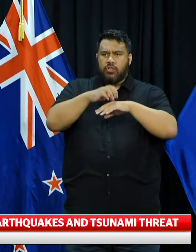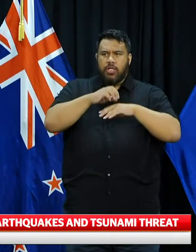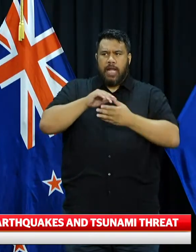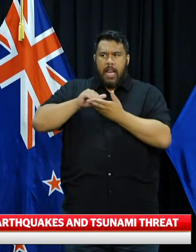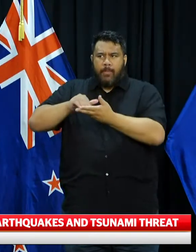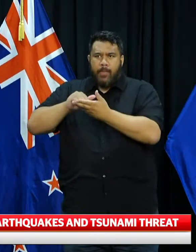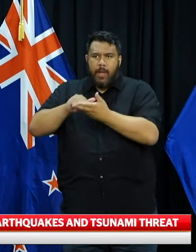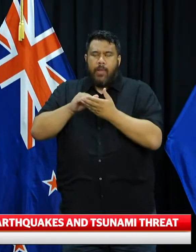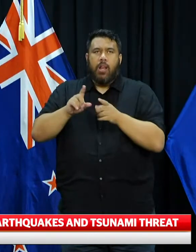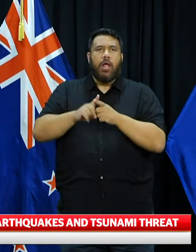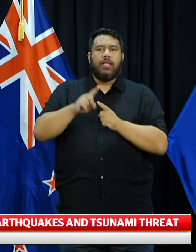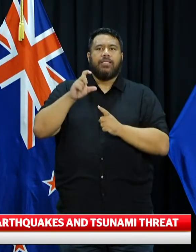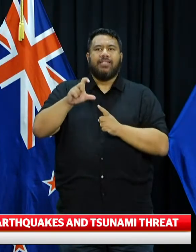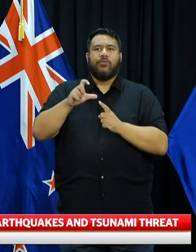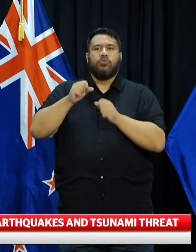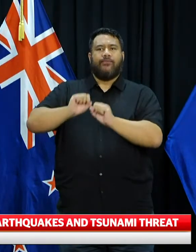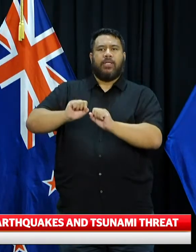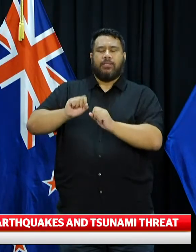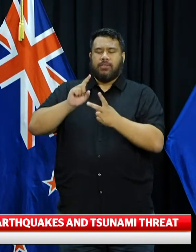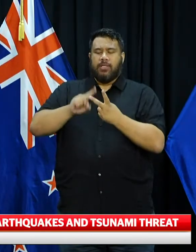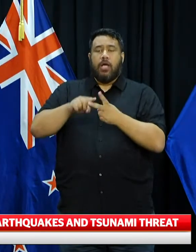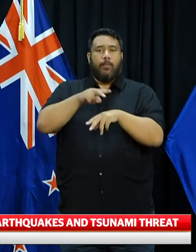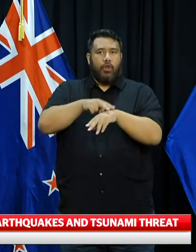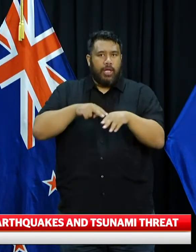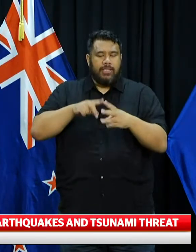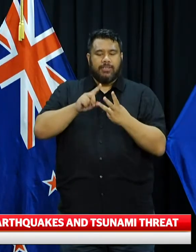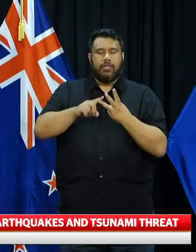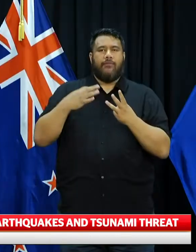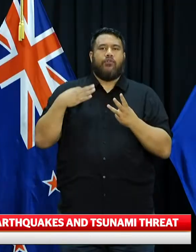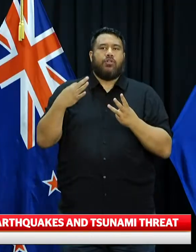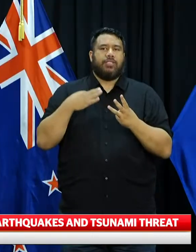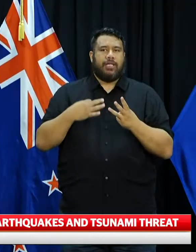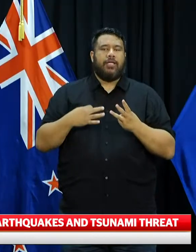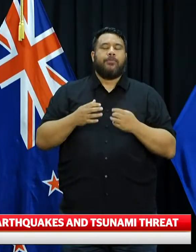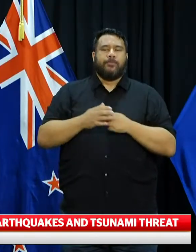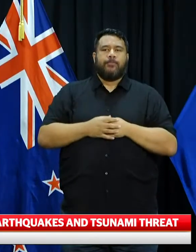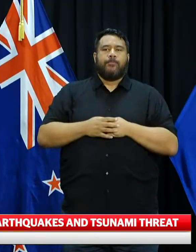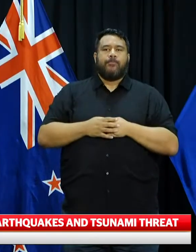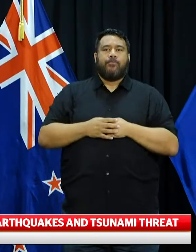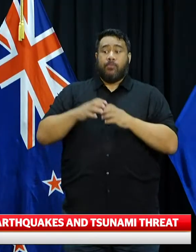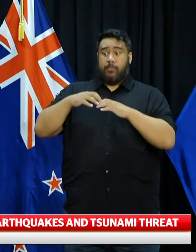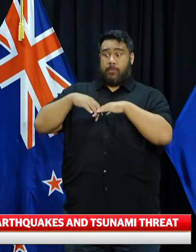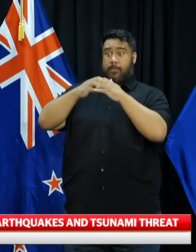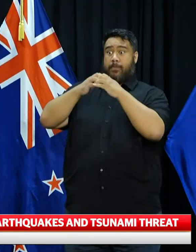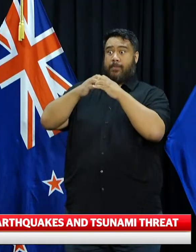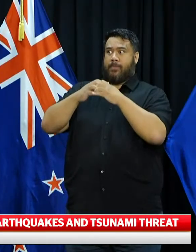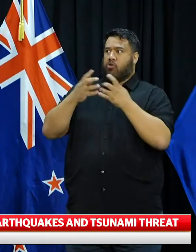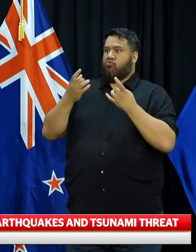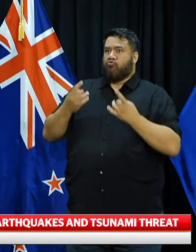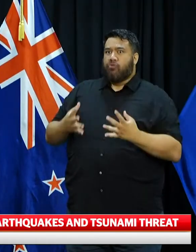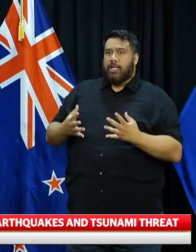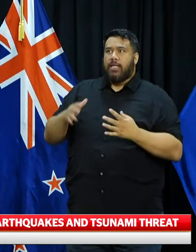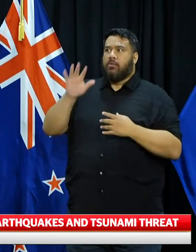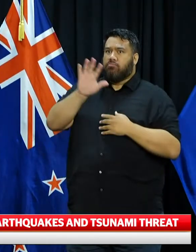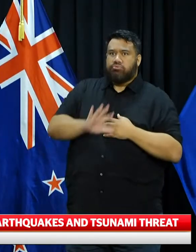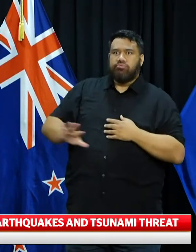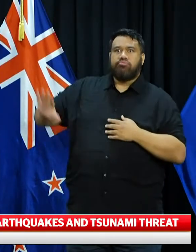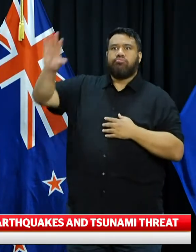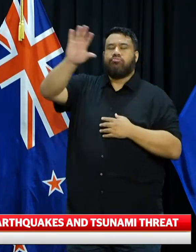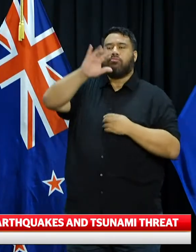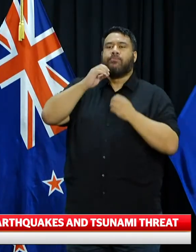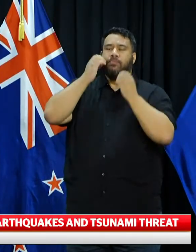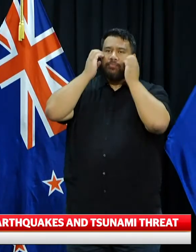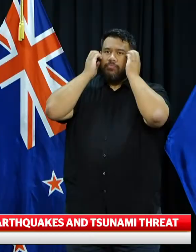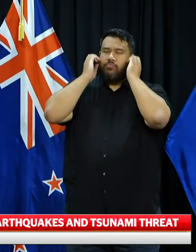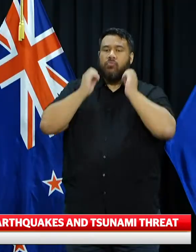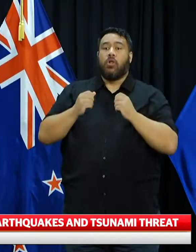civil defence, as well as police. They have many of these centres have set themselves up and down the country